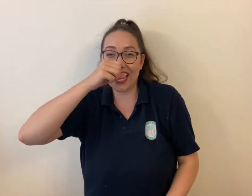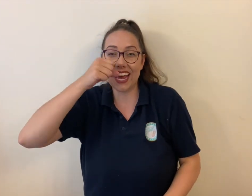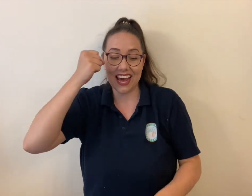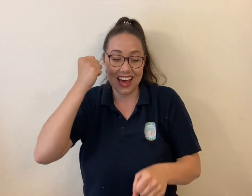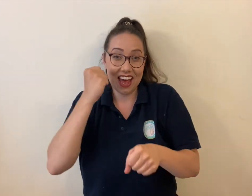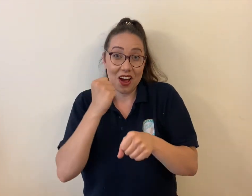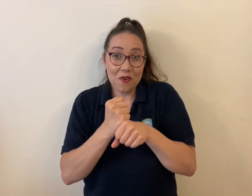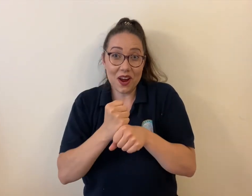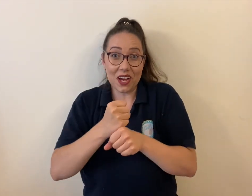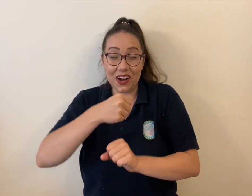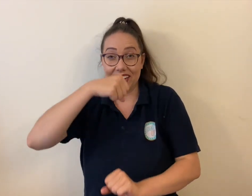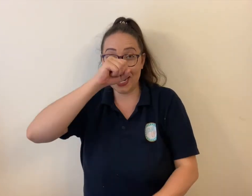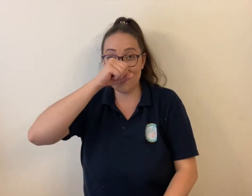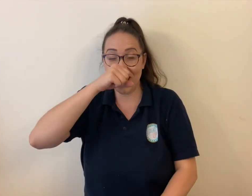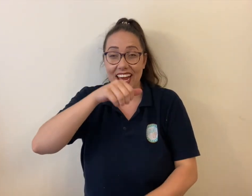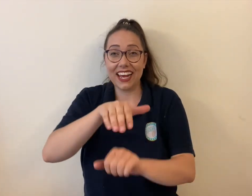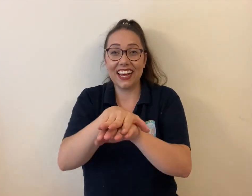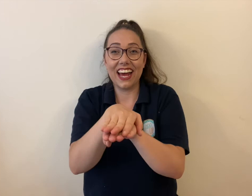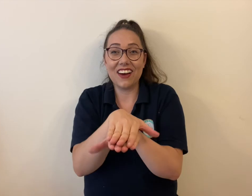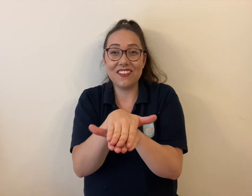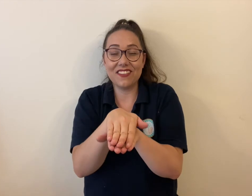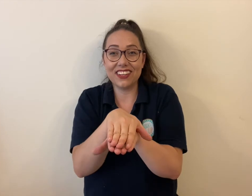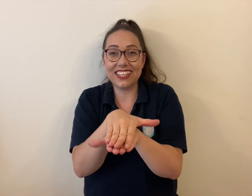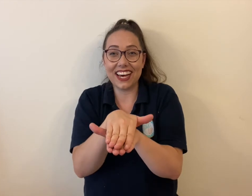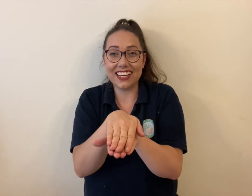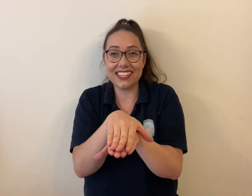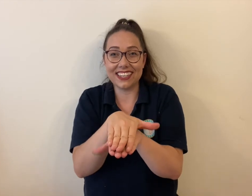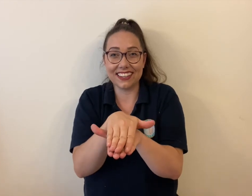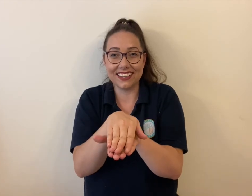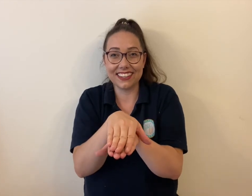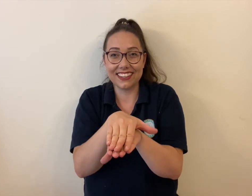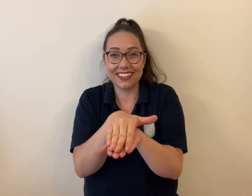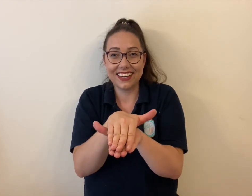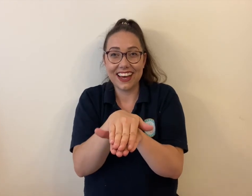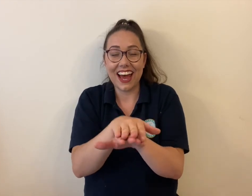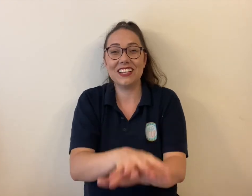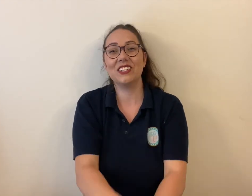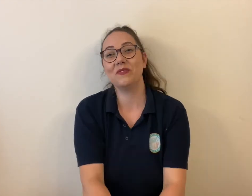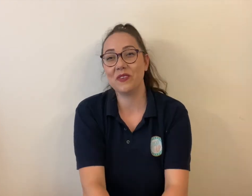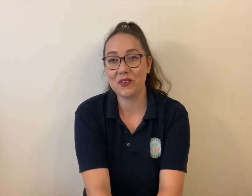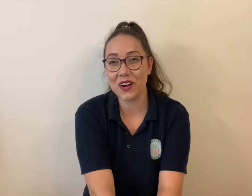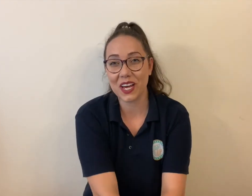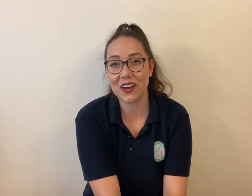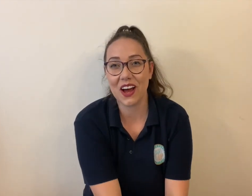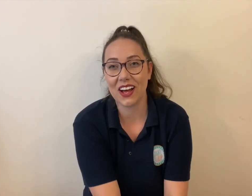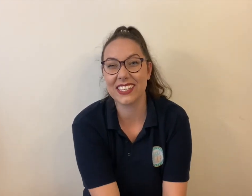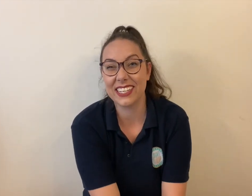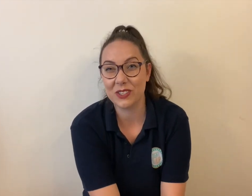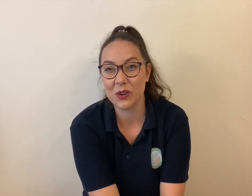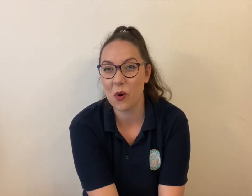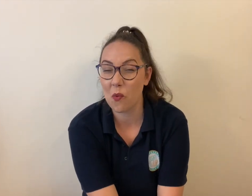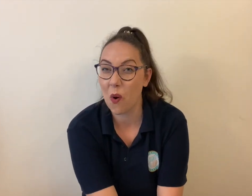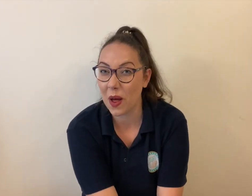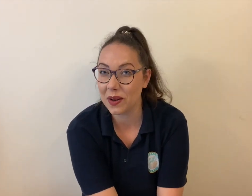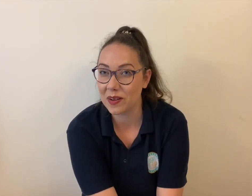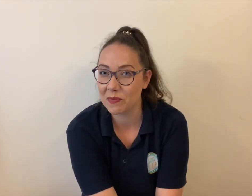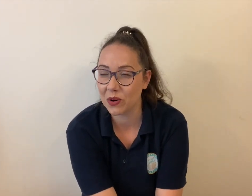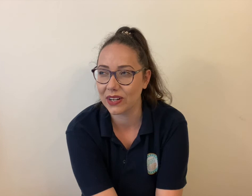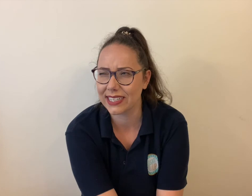piggy. We got guinea pig. And we've got turtle. And just before I go, I'll teach you one more. It's